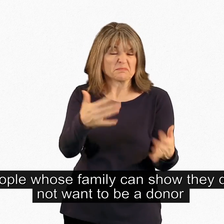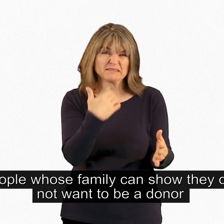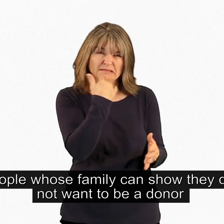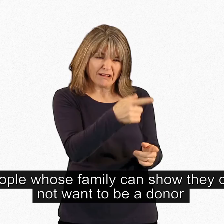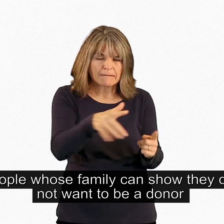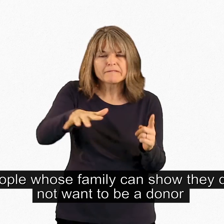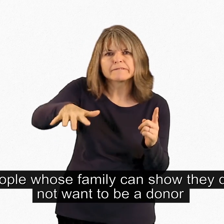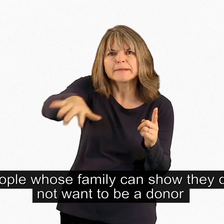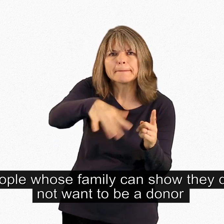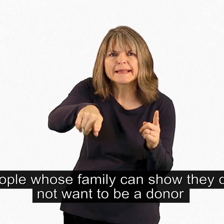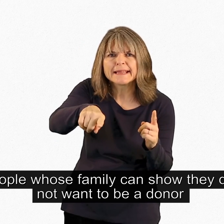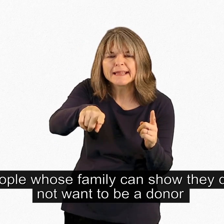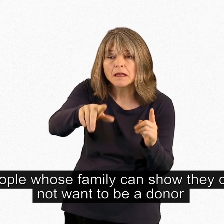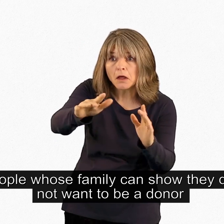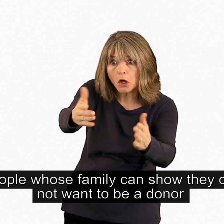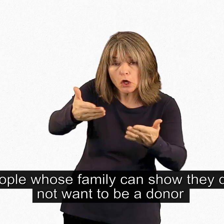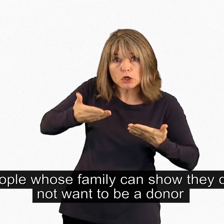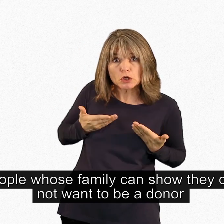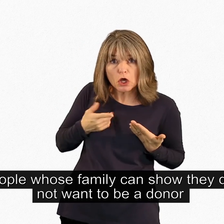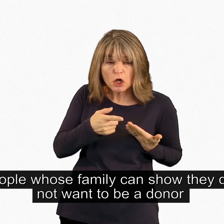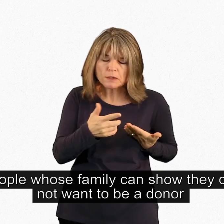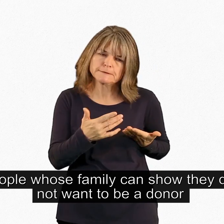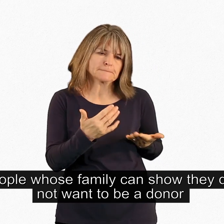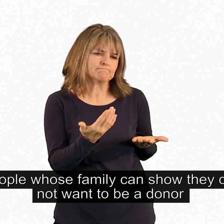People whose family can show they did not want to be a donor